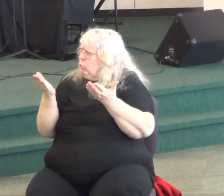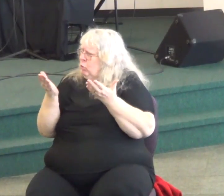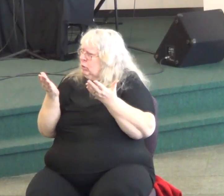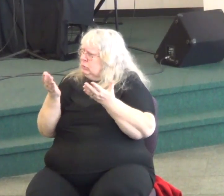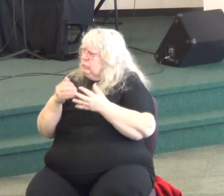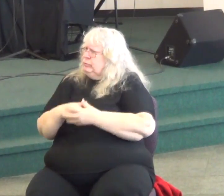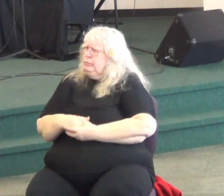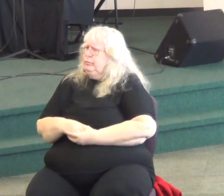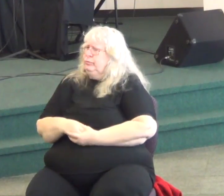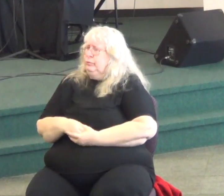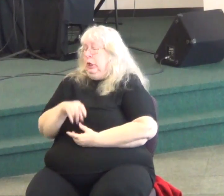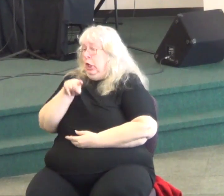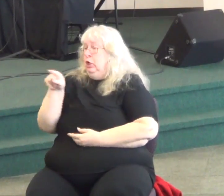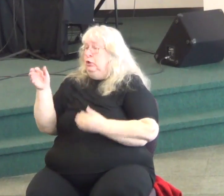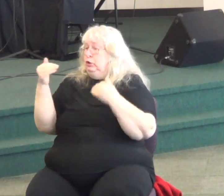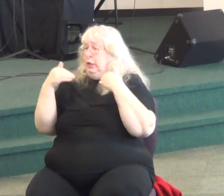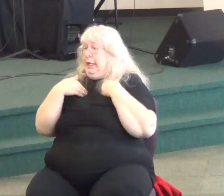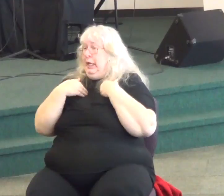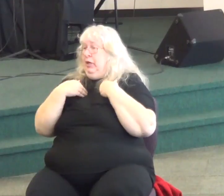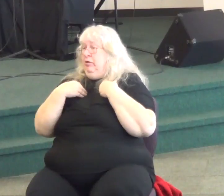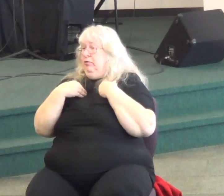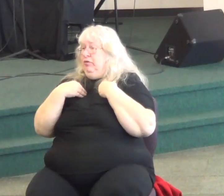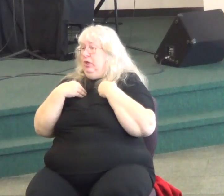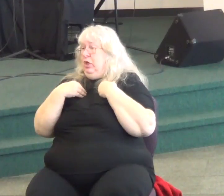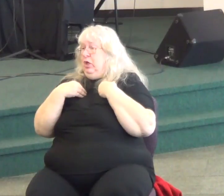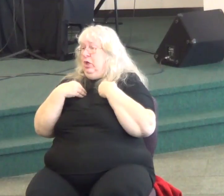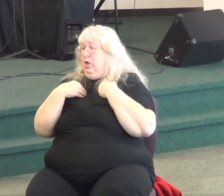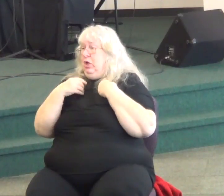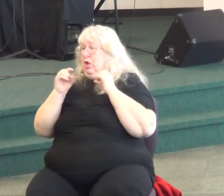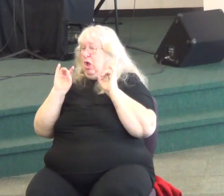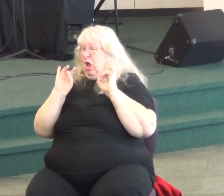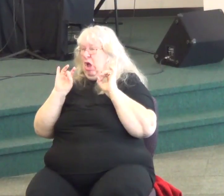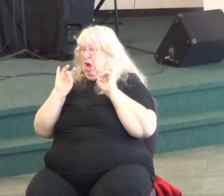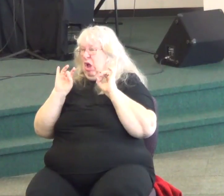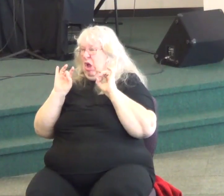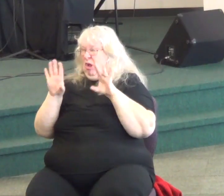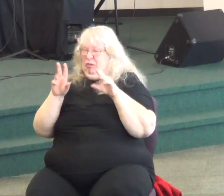Any of you got that nasty little snot standing beside you at work?